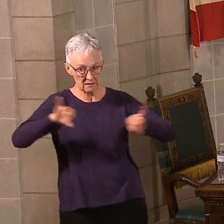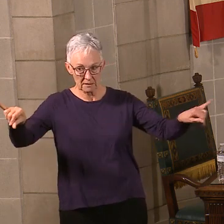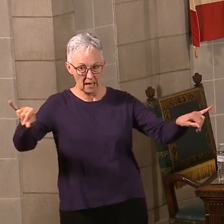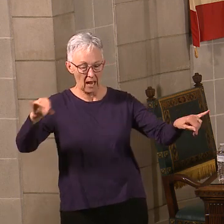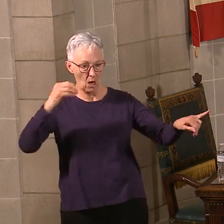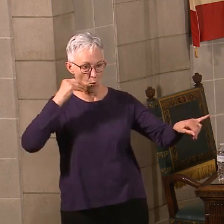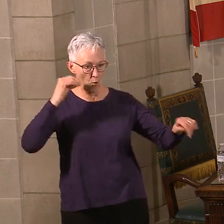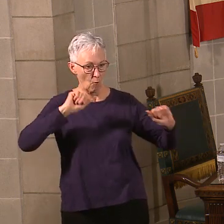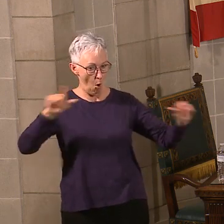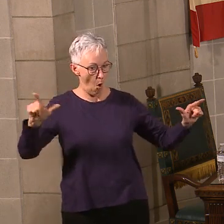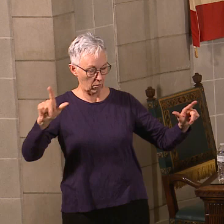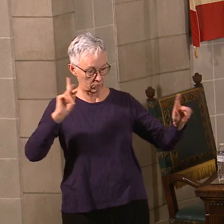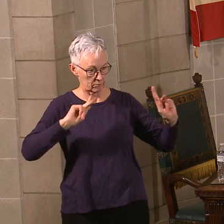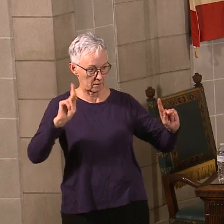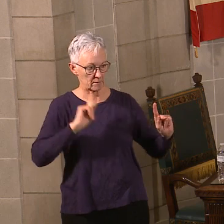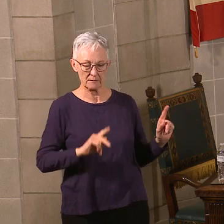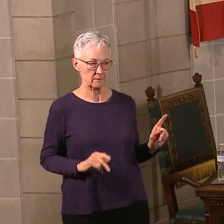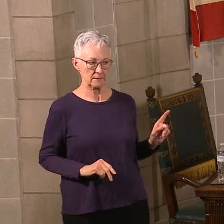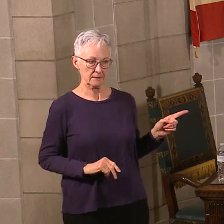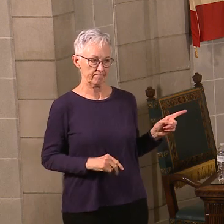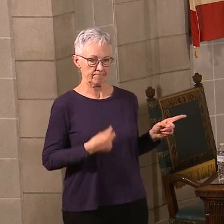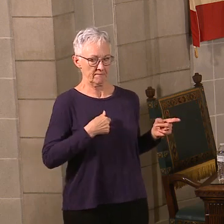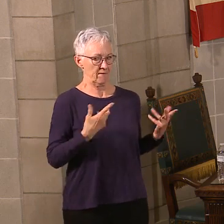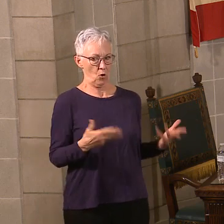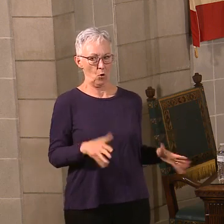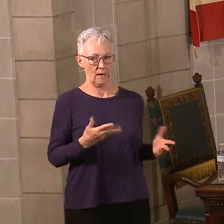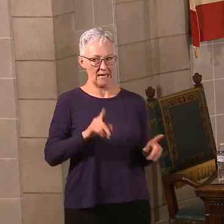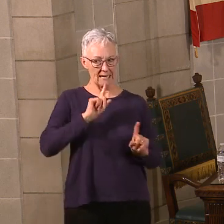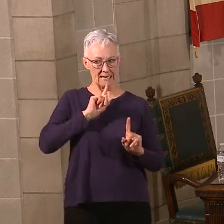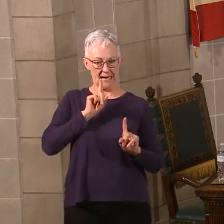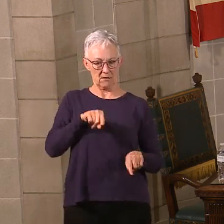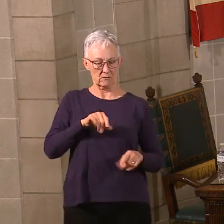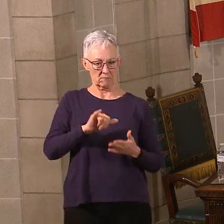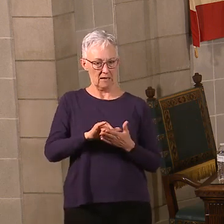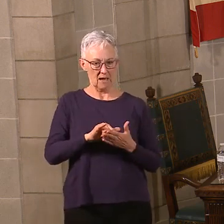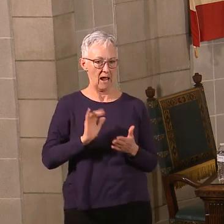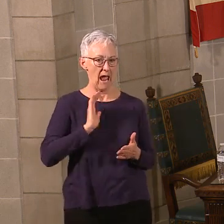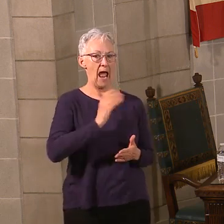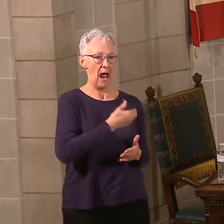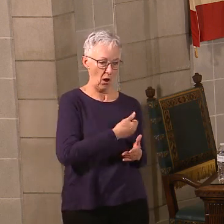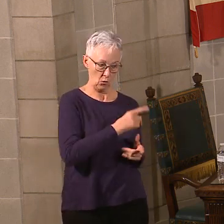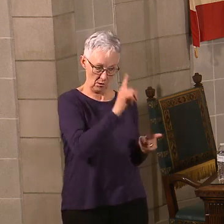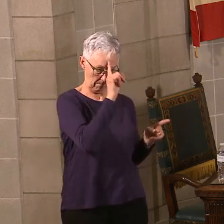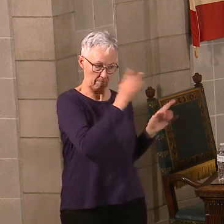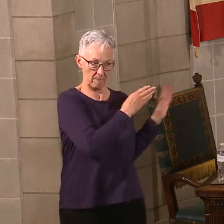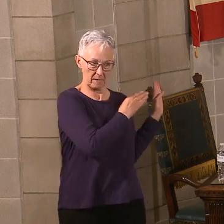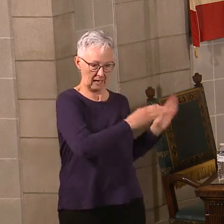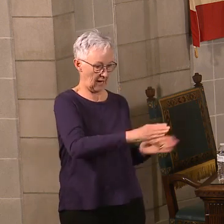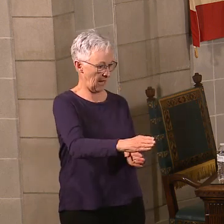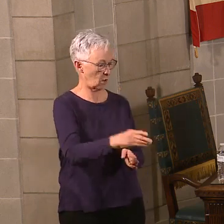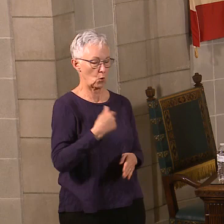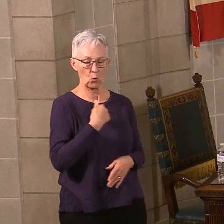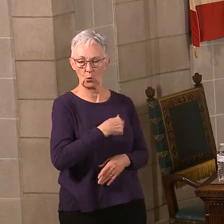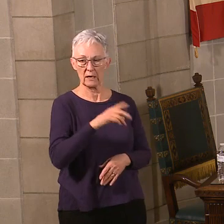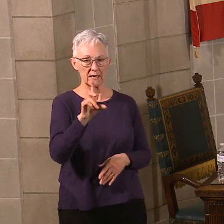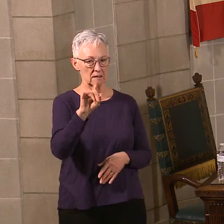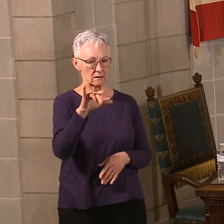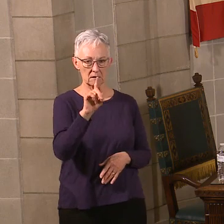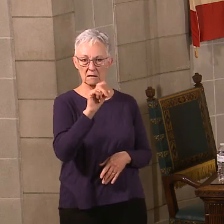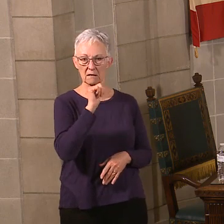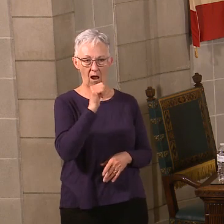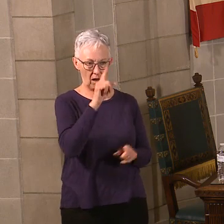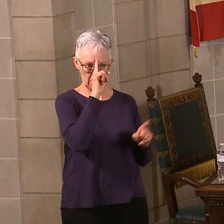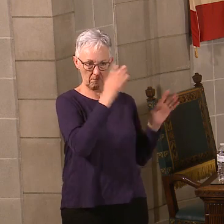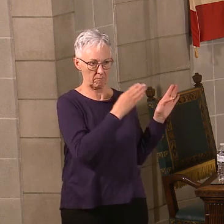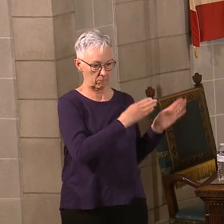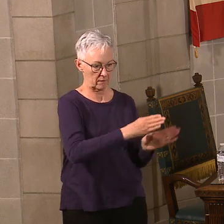plan, going back to what we put together now about a month ago or so. Doesn't have that. Obviously, we'll continue to reevaluate the